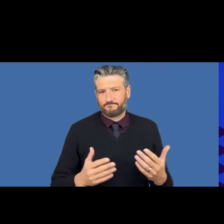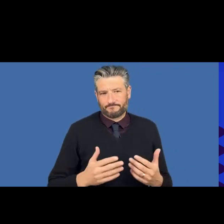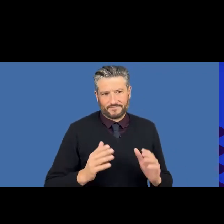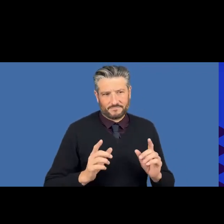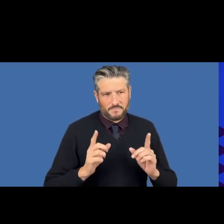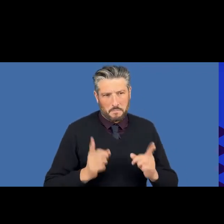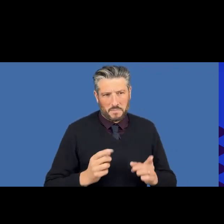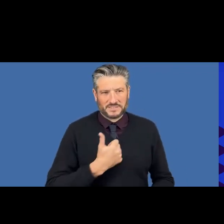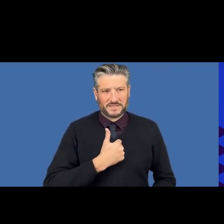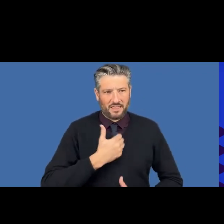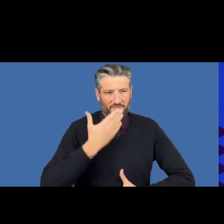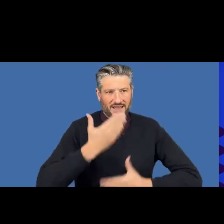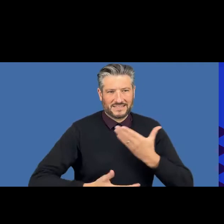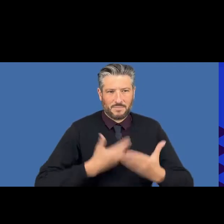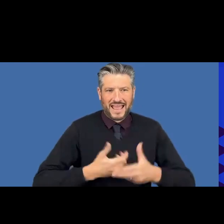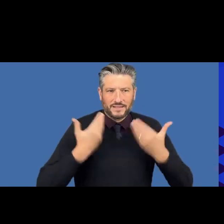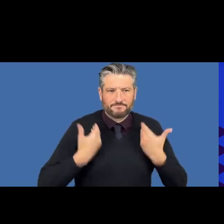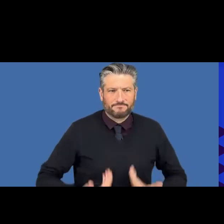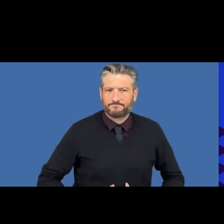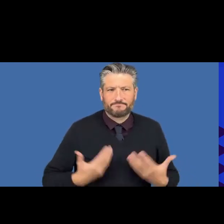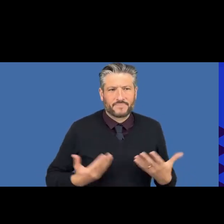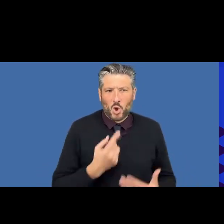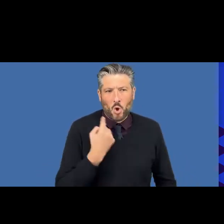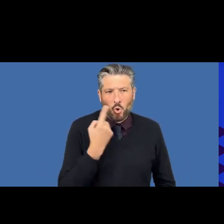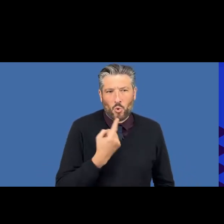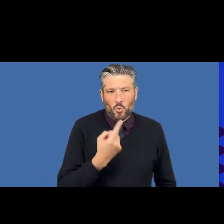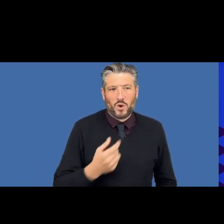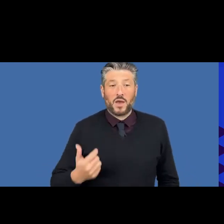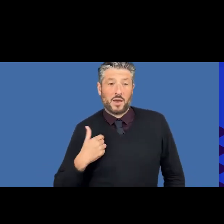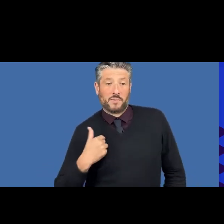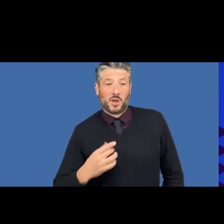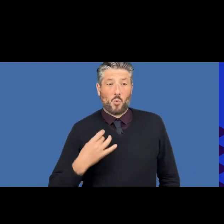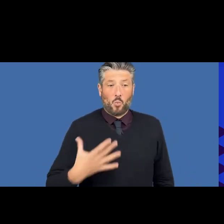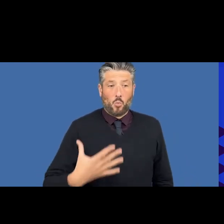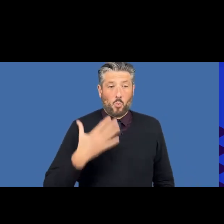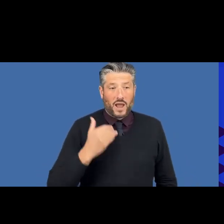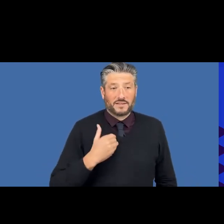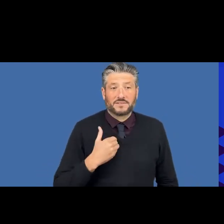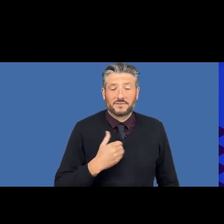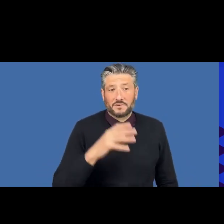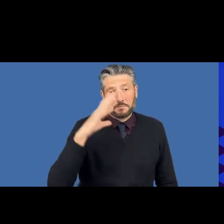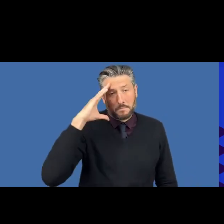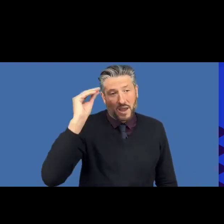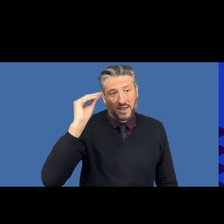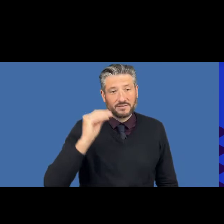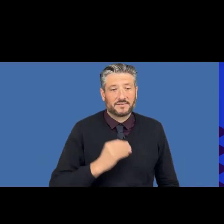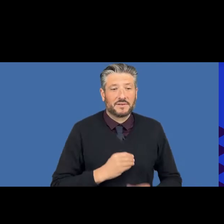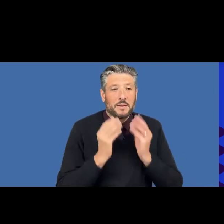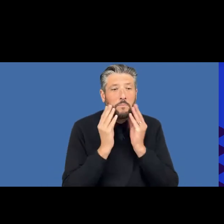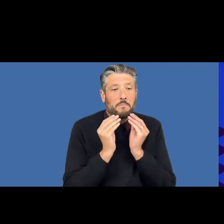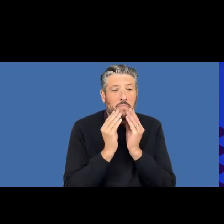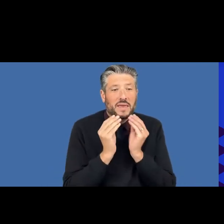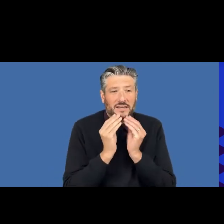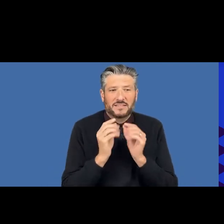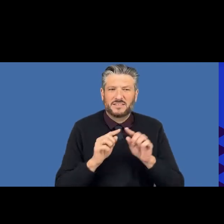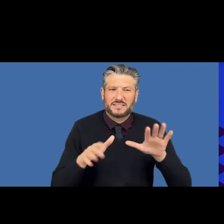I'm a middle-aged, I guess, not so young man anymore. I'm white. I have a beard a little bit longer than Neil, but not too long.